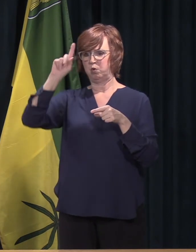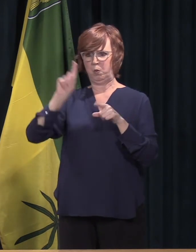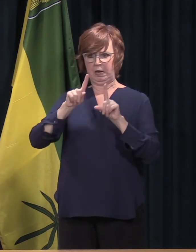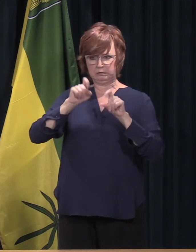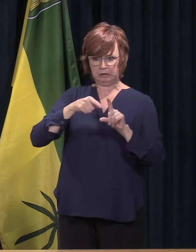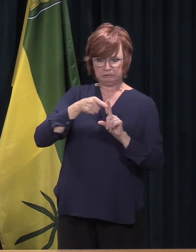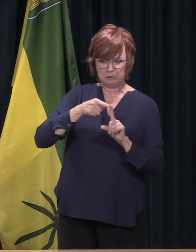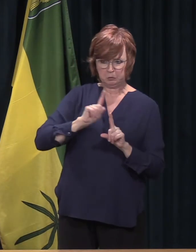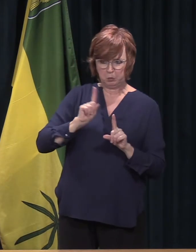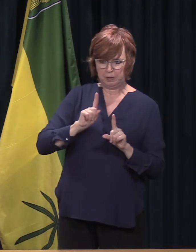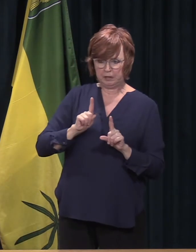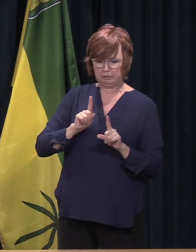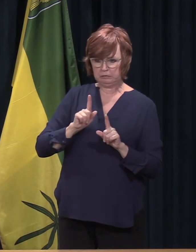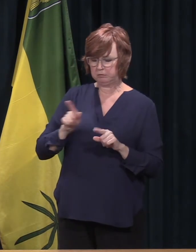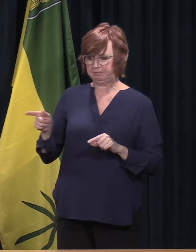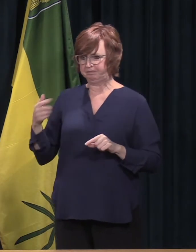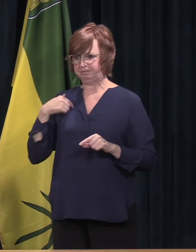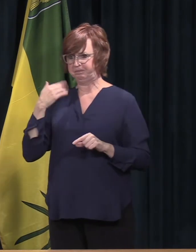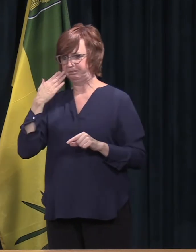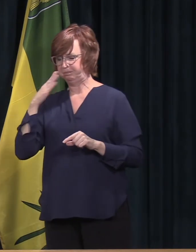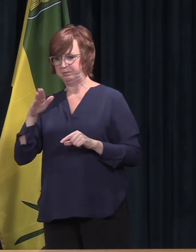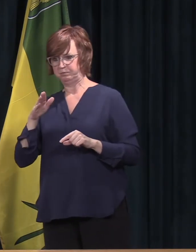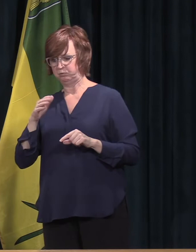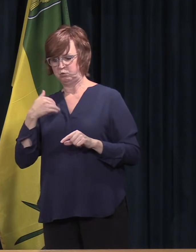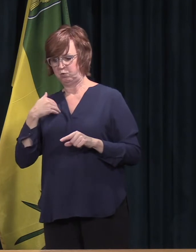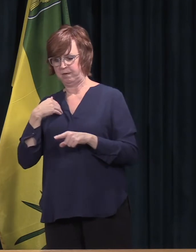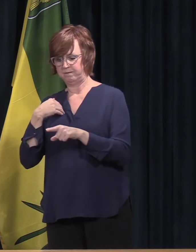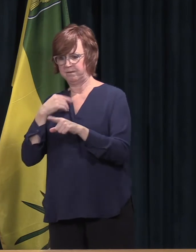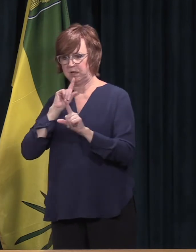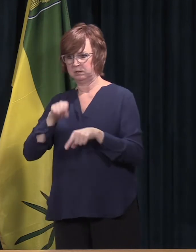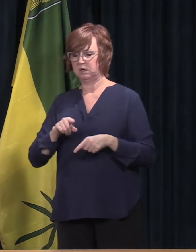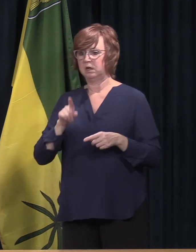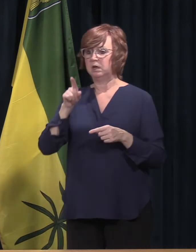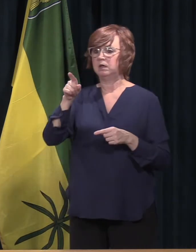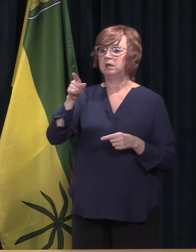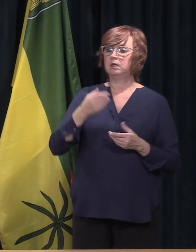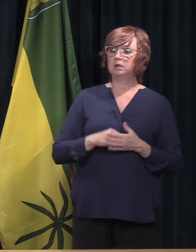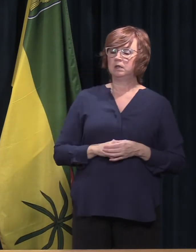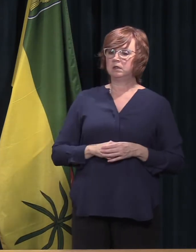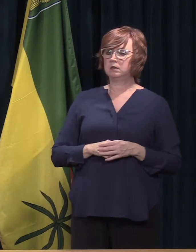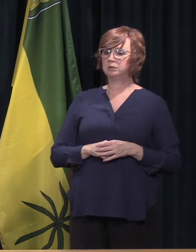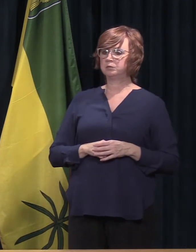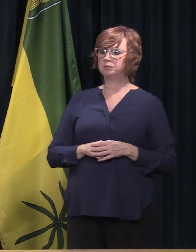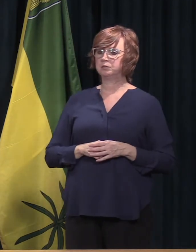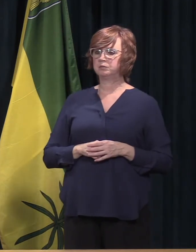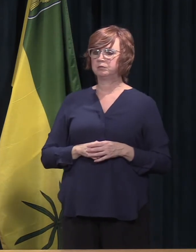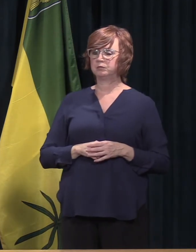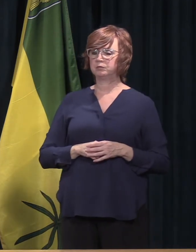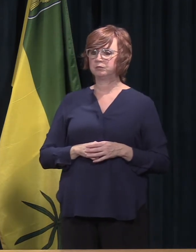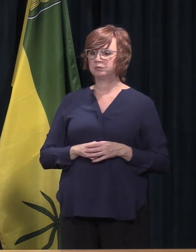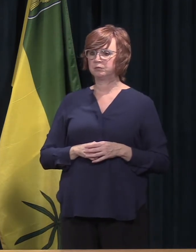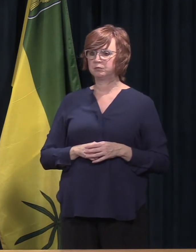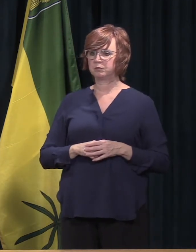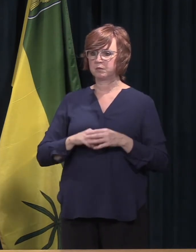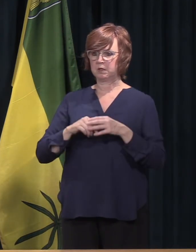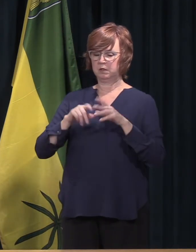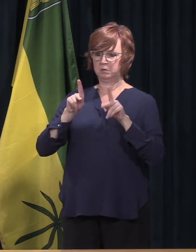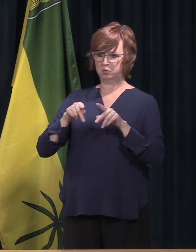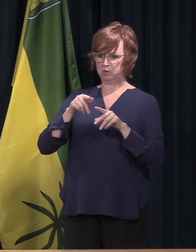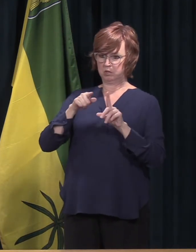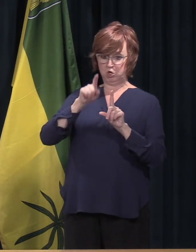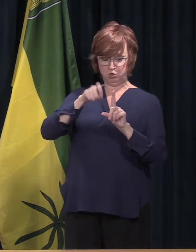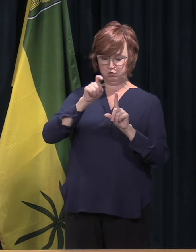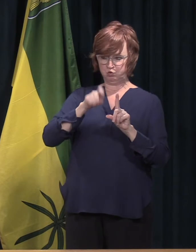I'm sorry about that. There's some reports out there that some people who should be self-isolating, say a traveler who came